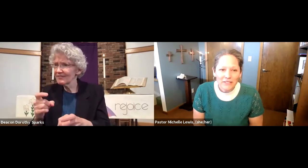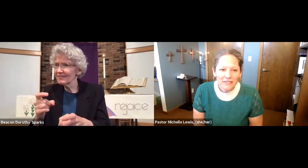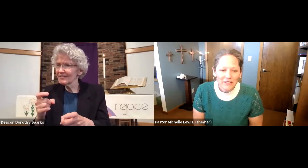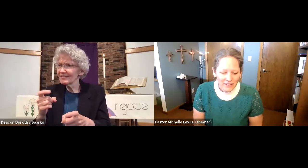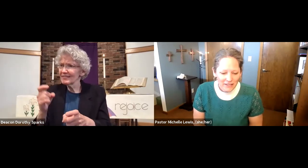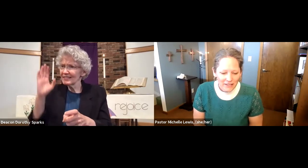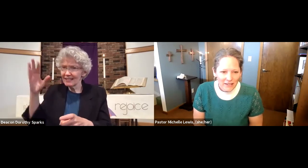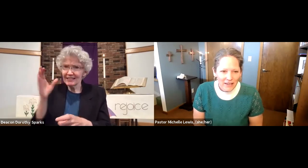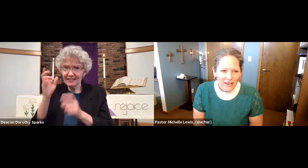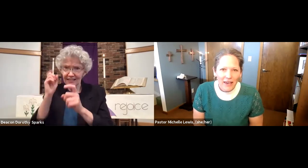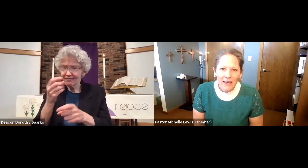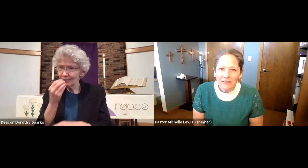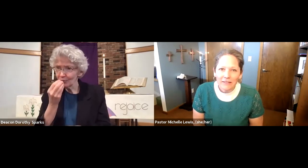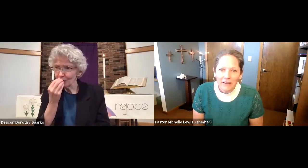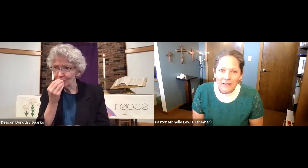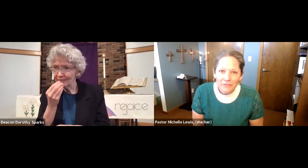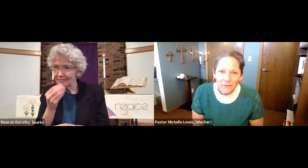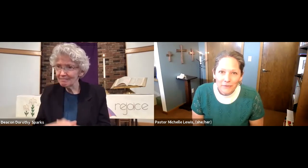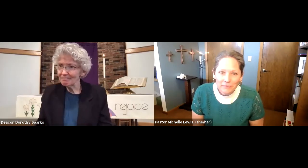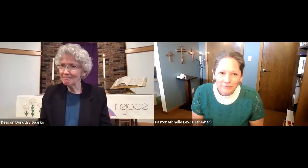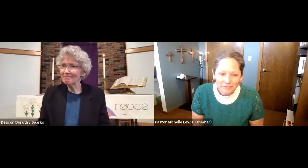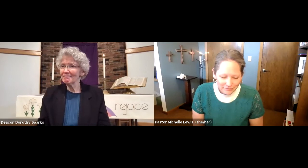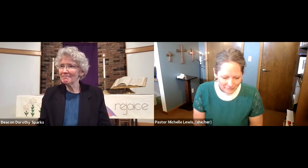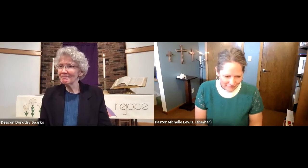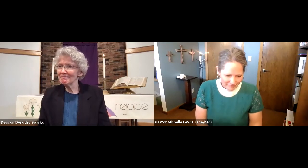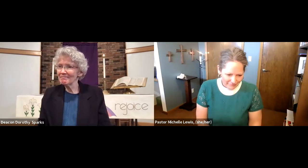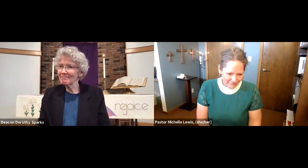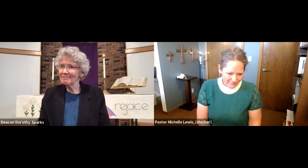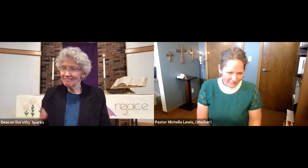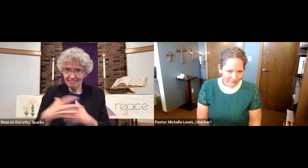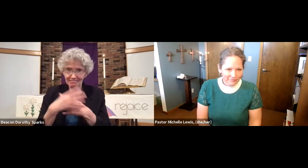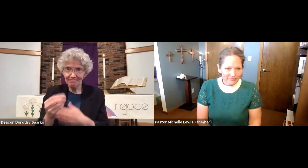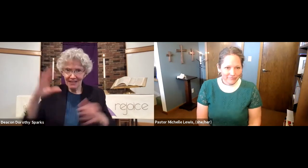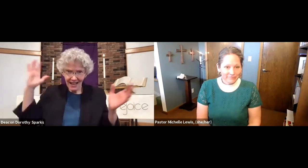gifts and God's food.